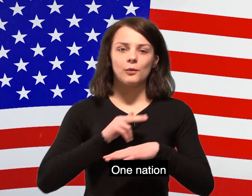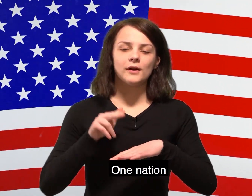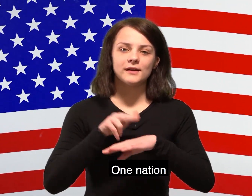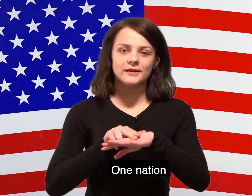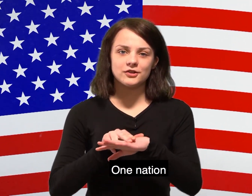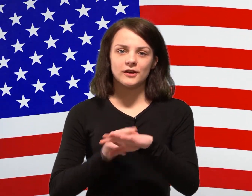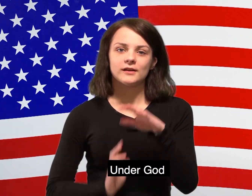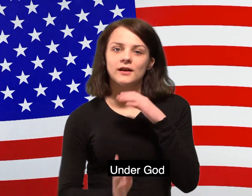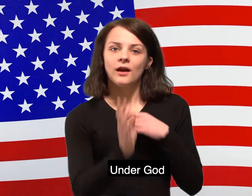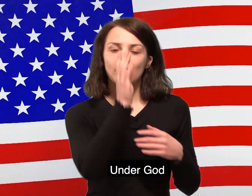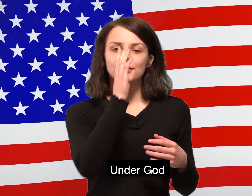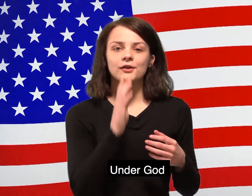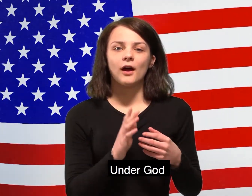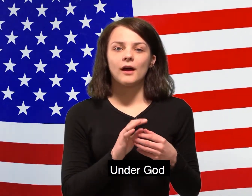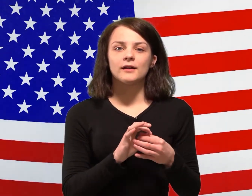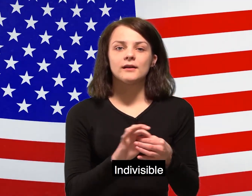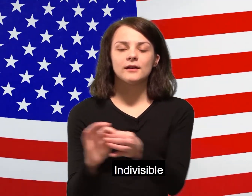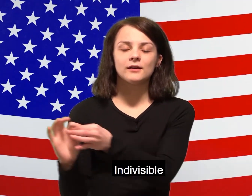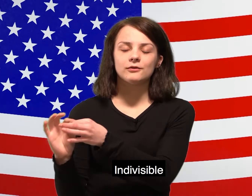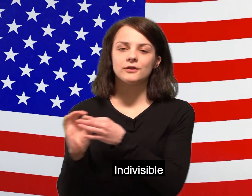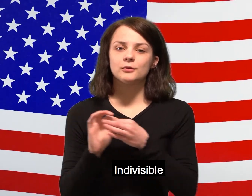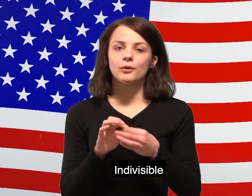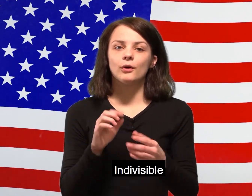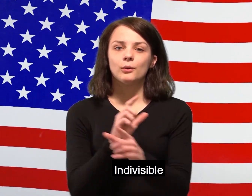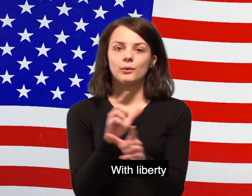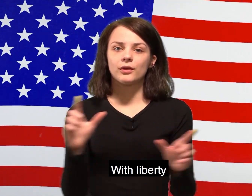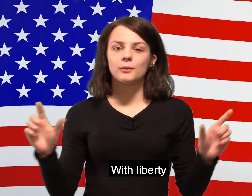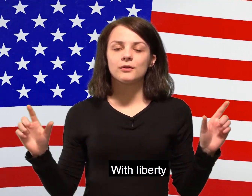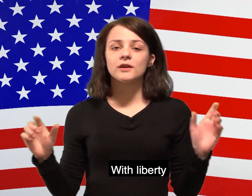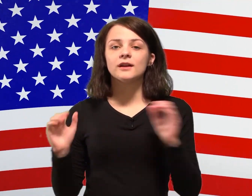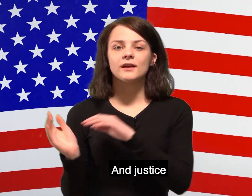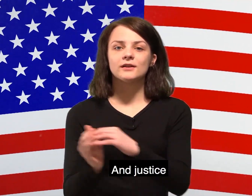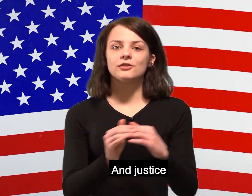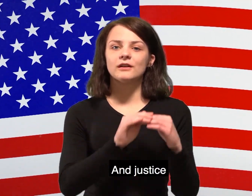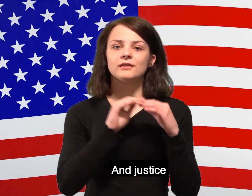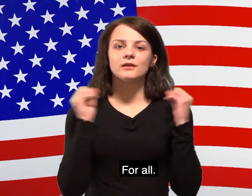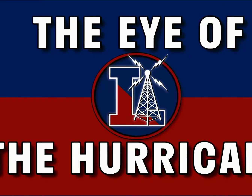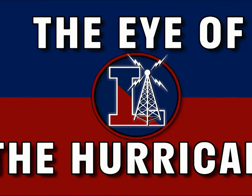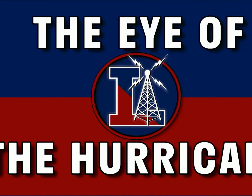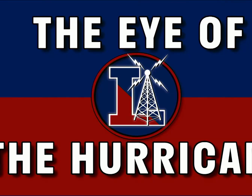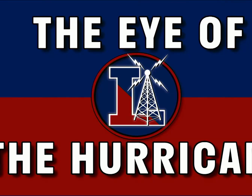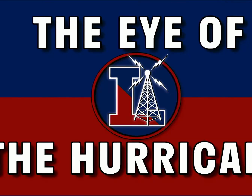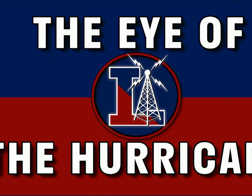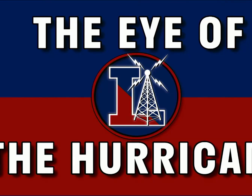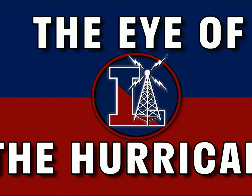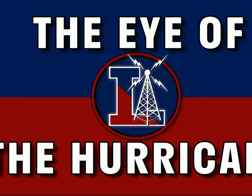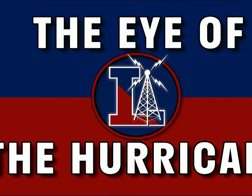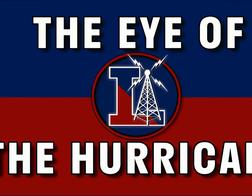one nation, under God, indivisible, with liberty and justice for all.